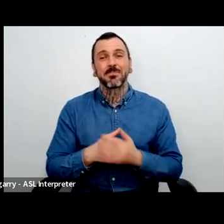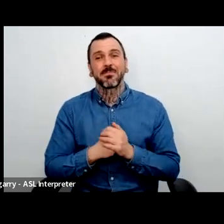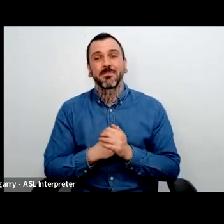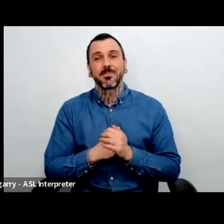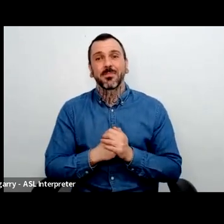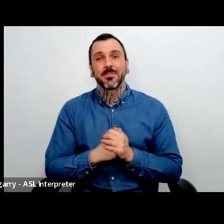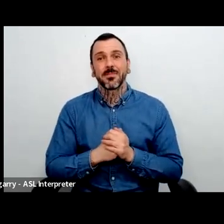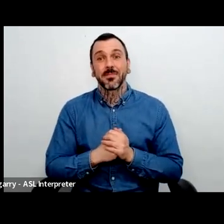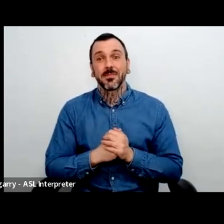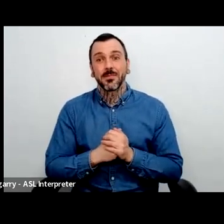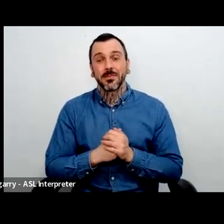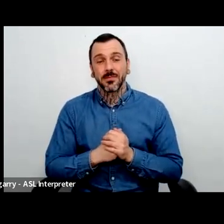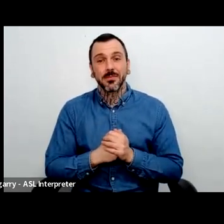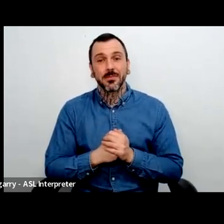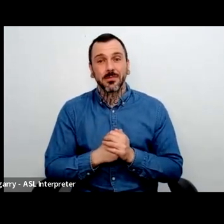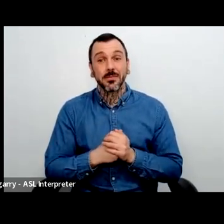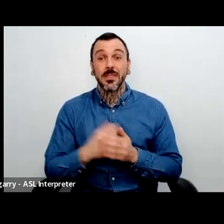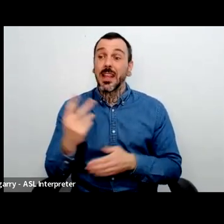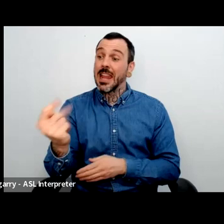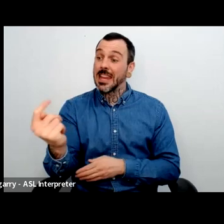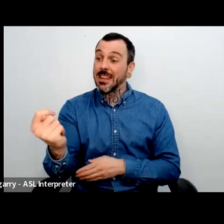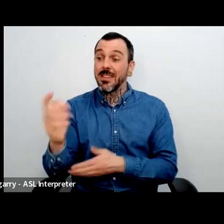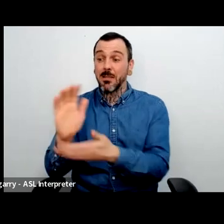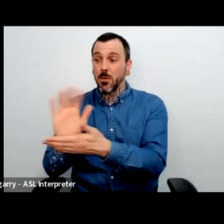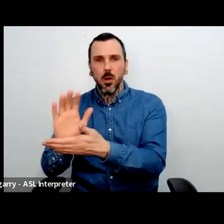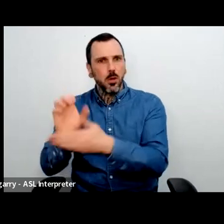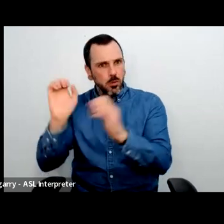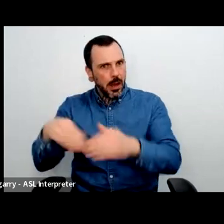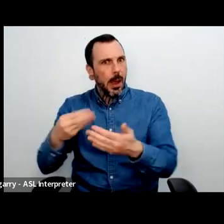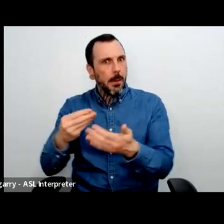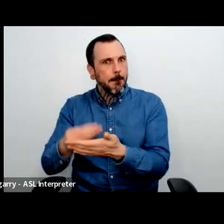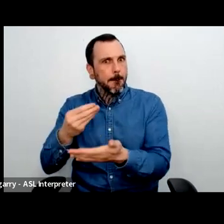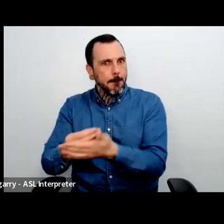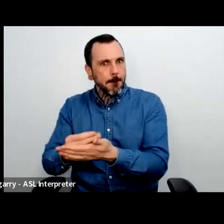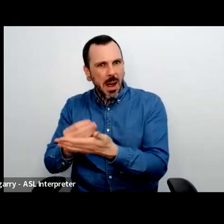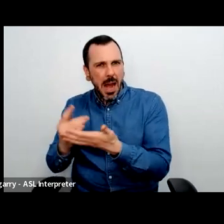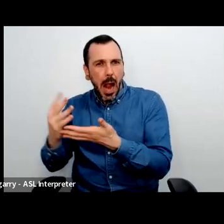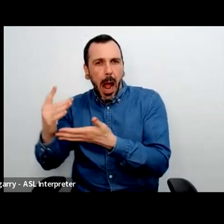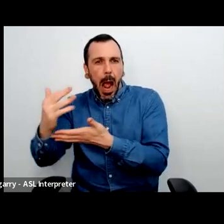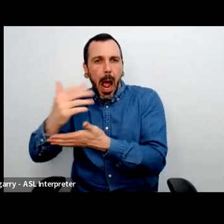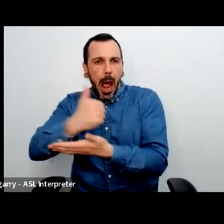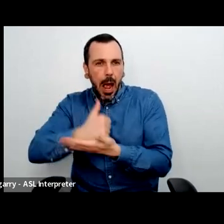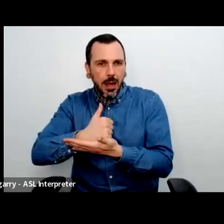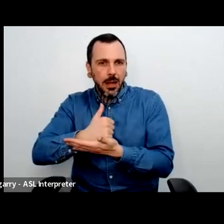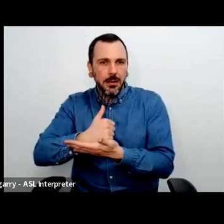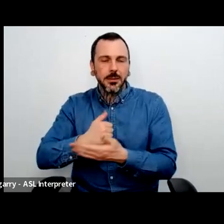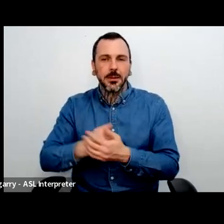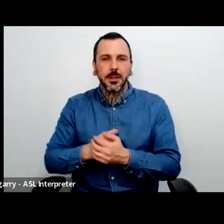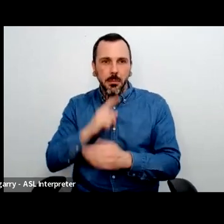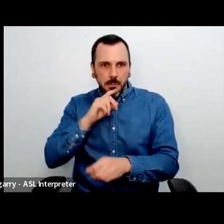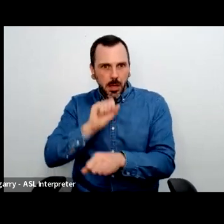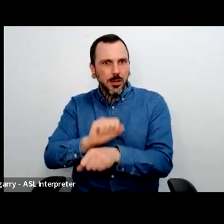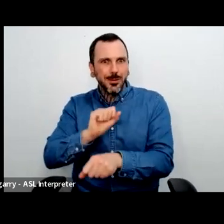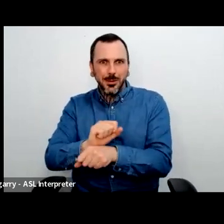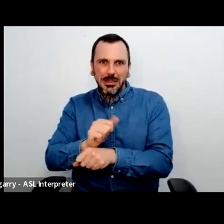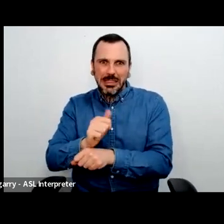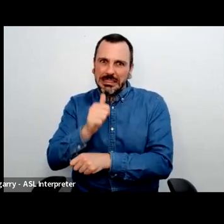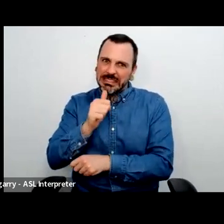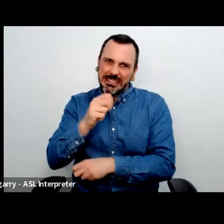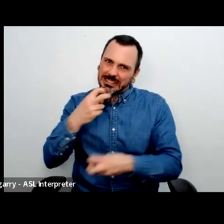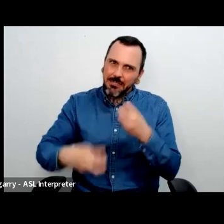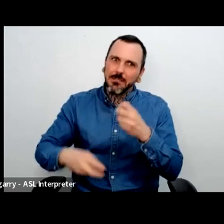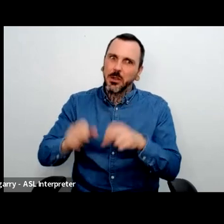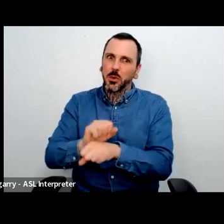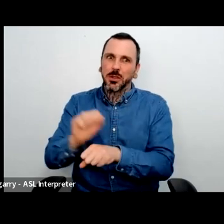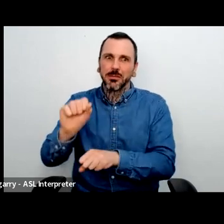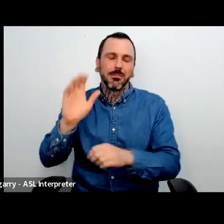right? Like, film and TV is a great place to become rich. It's a really hard place to earn a living. And yeah, anyways, I'm going on